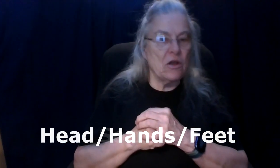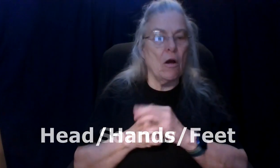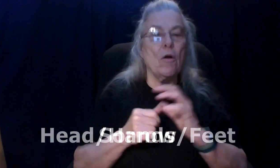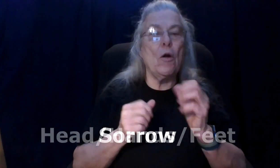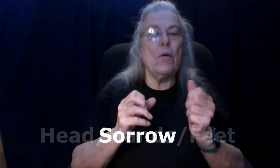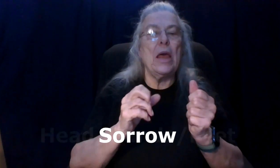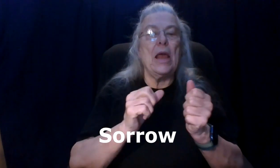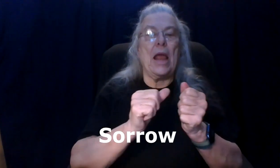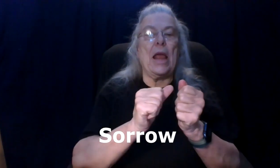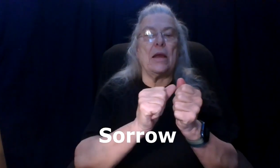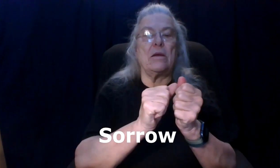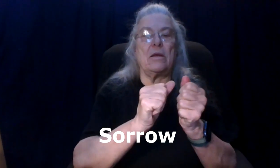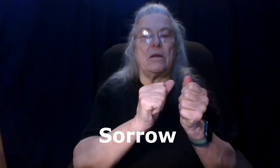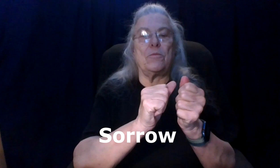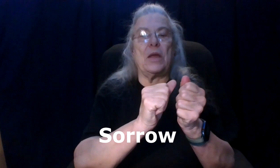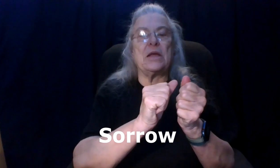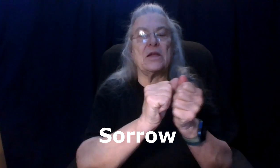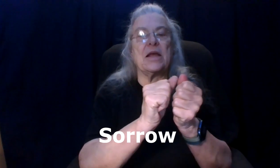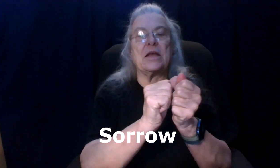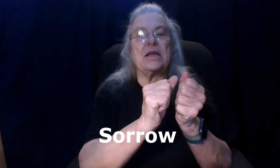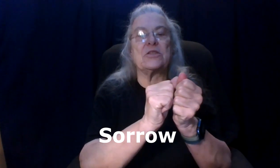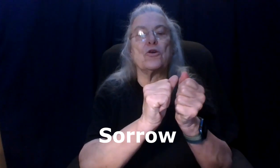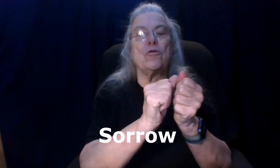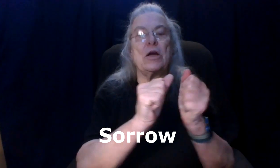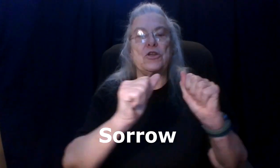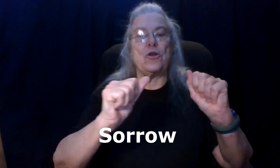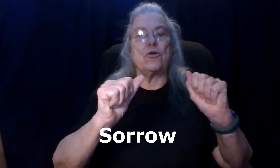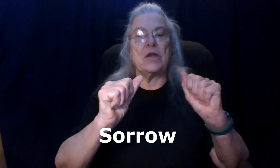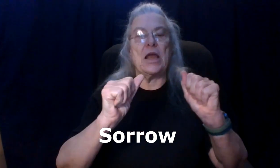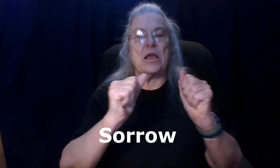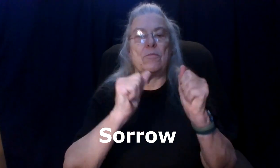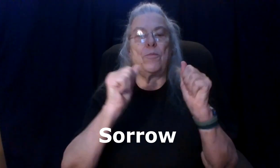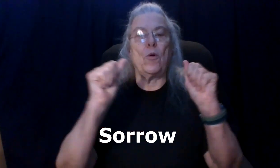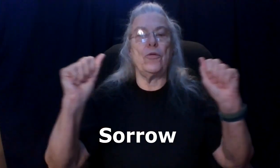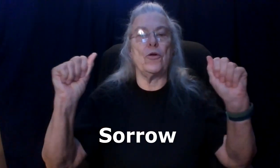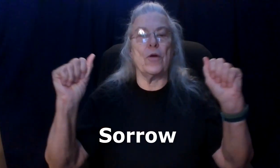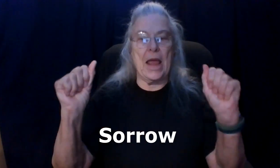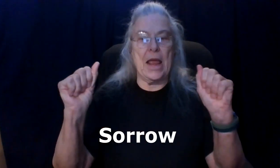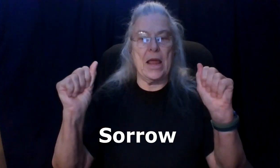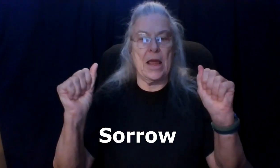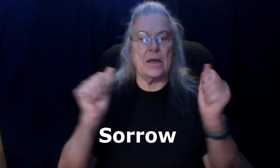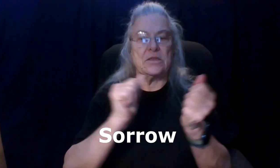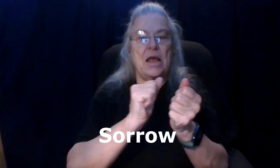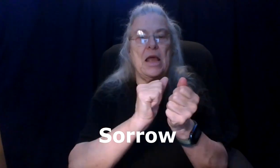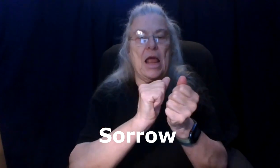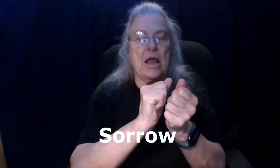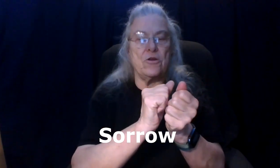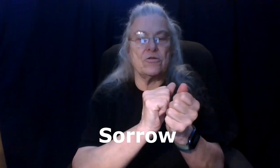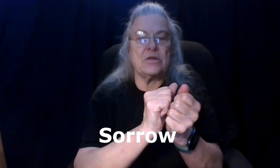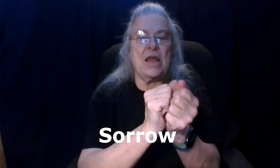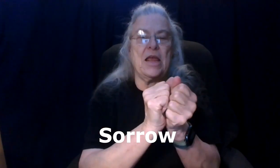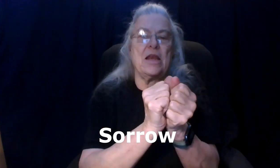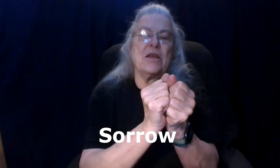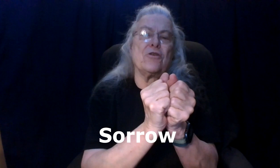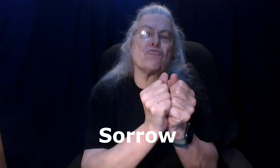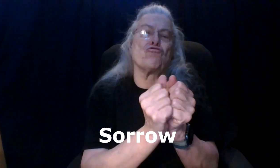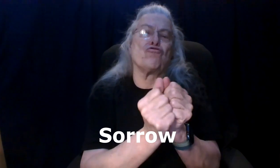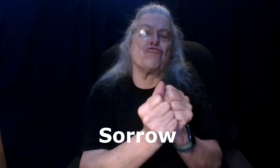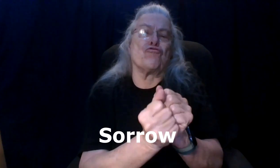Sorrow, and it's like it's crushing. You're taking both your A hands and you're taking like you're crushing